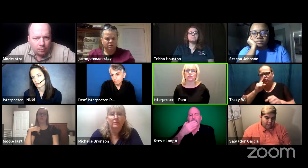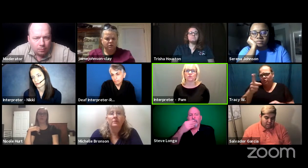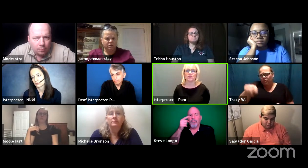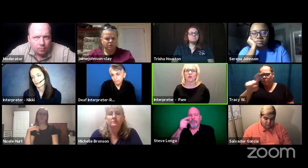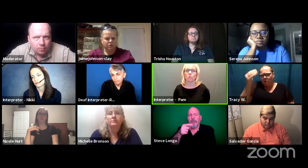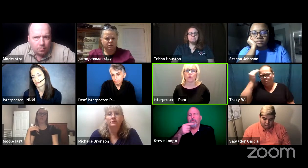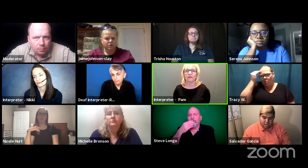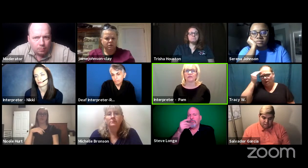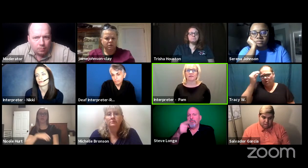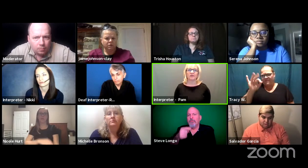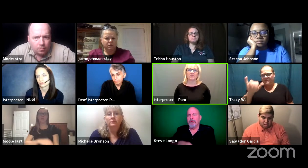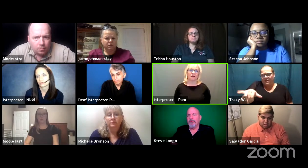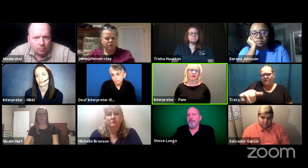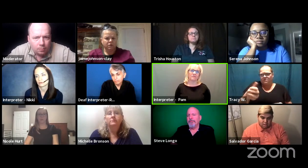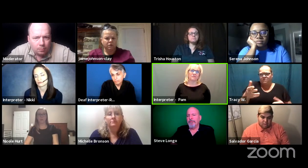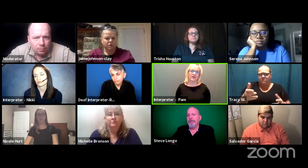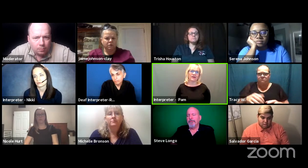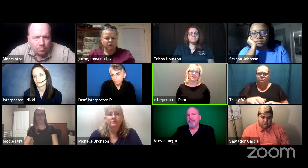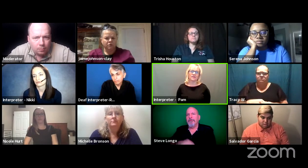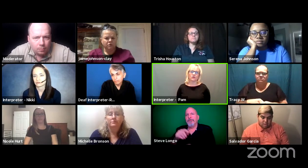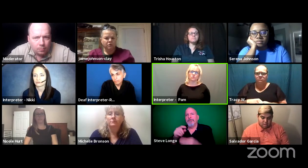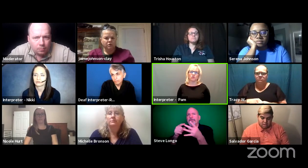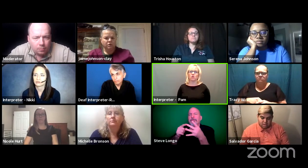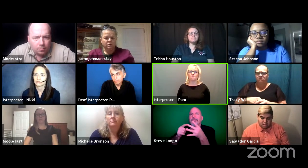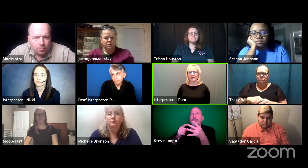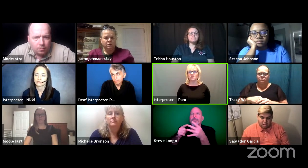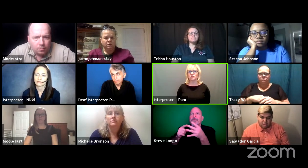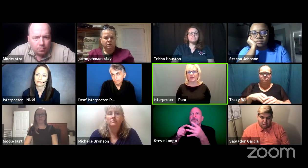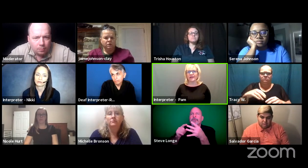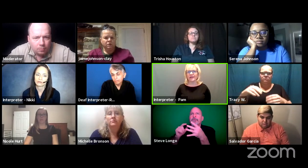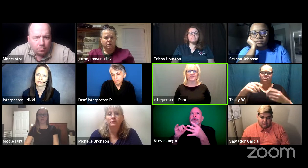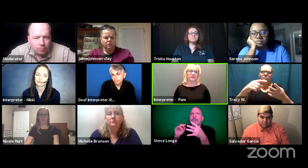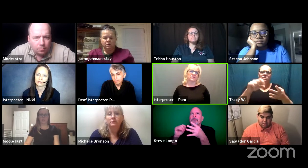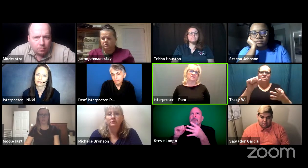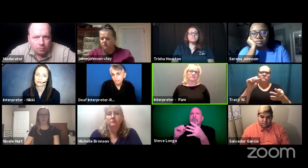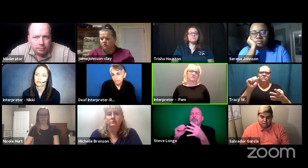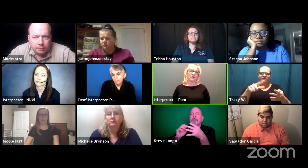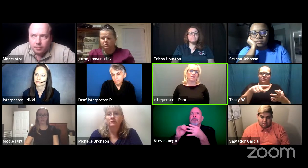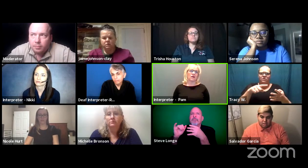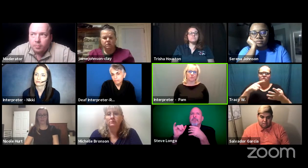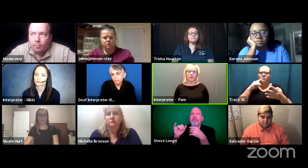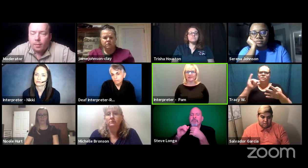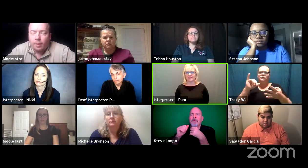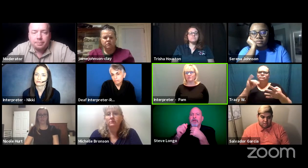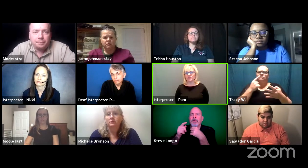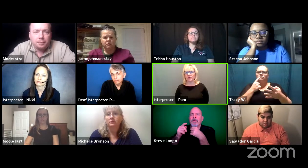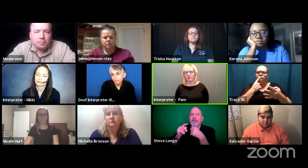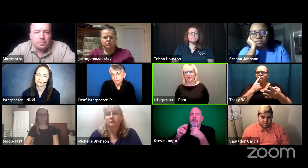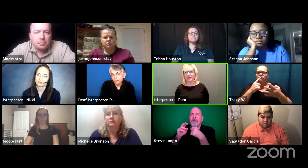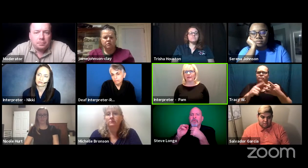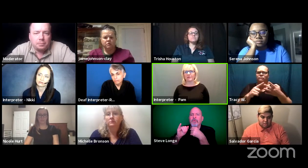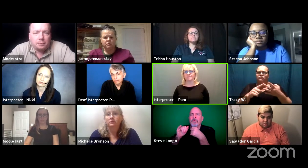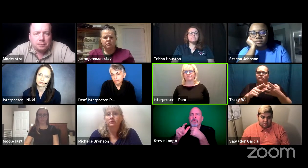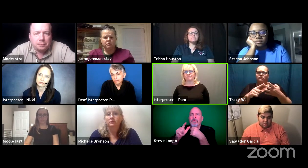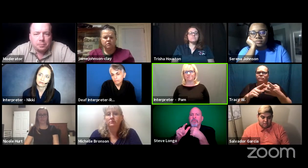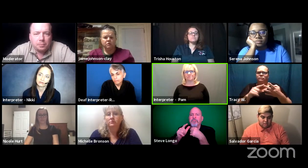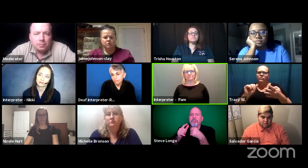you to be aware of the fact that those are months when college break times frequently happen.